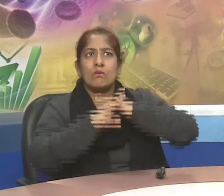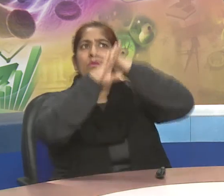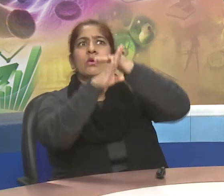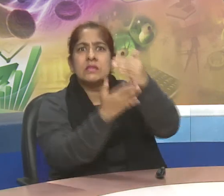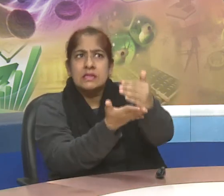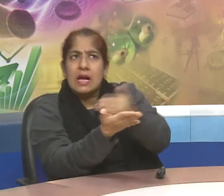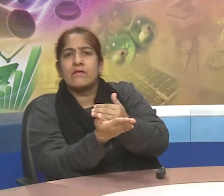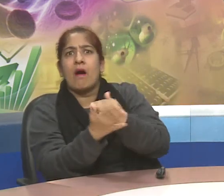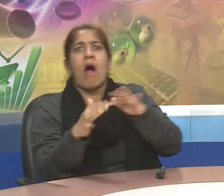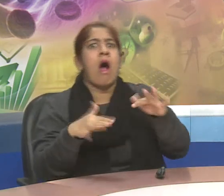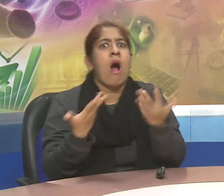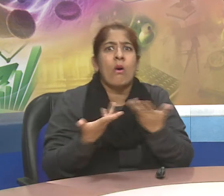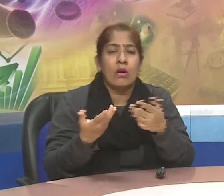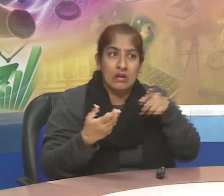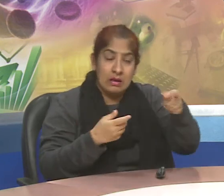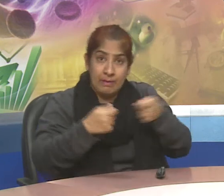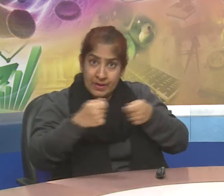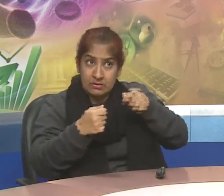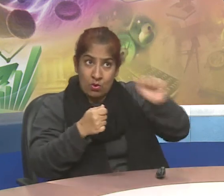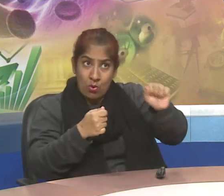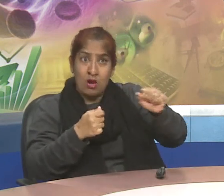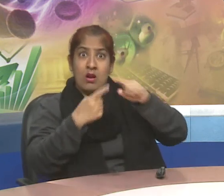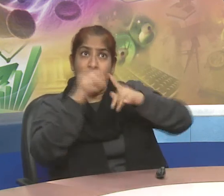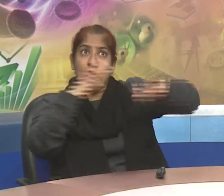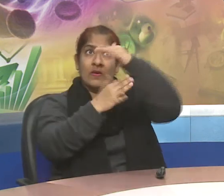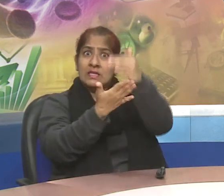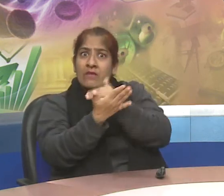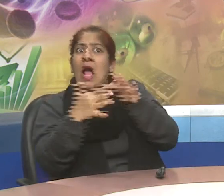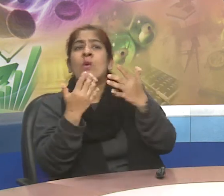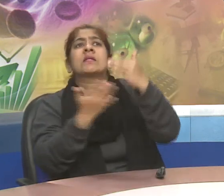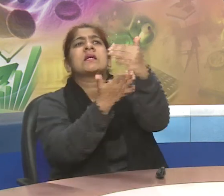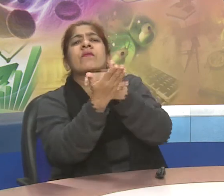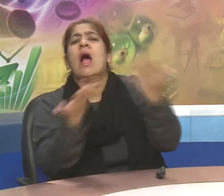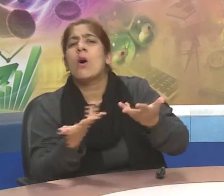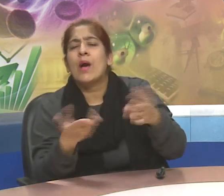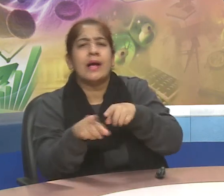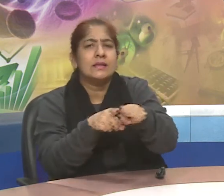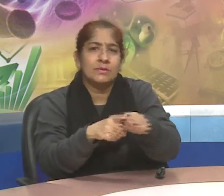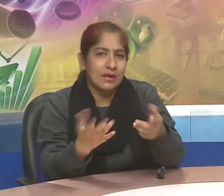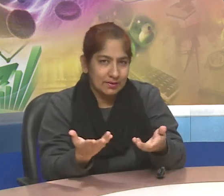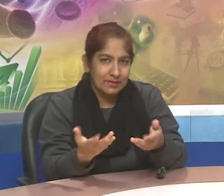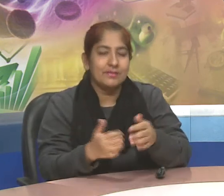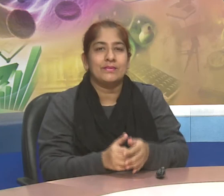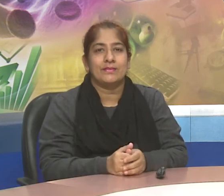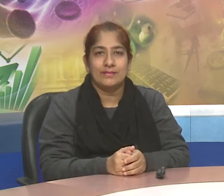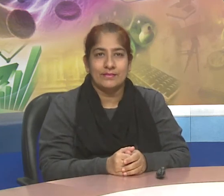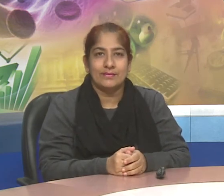What is the role of business in environmental